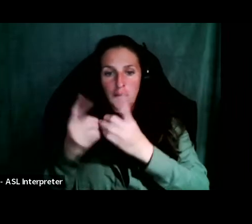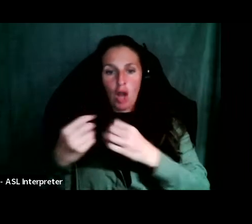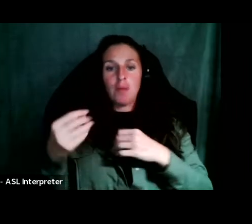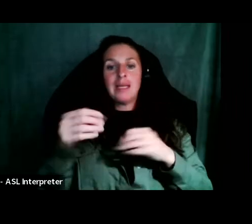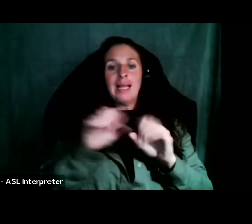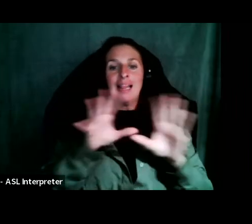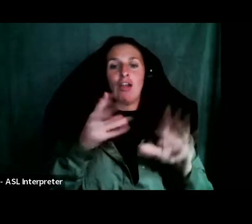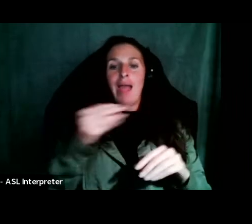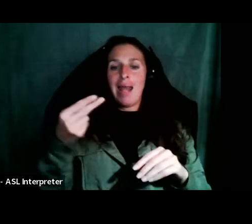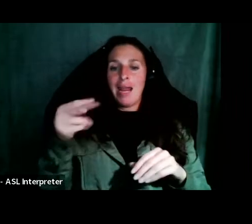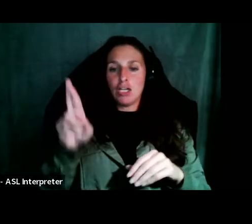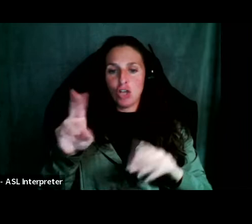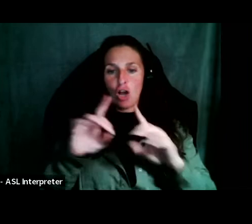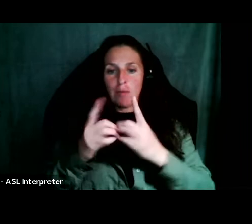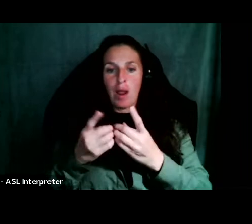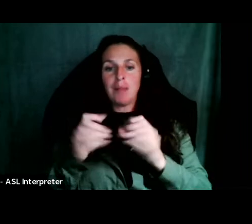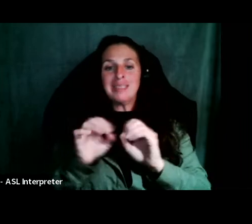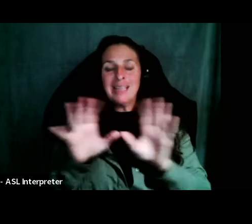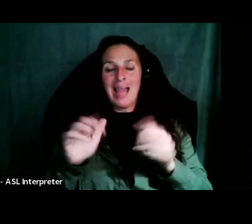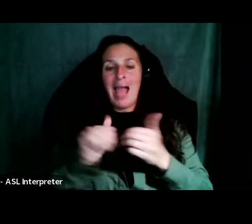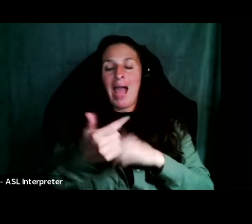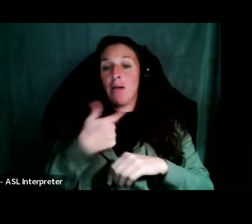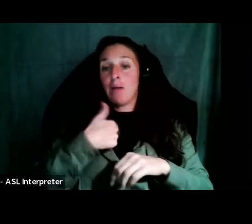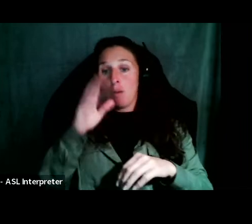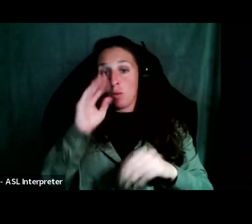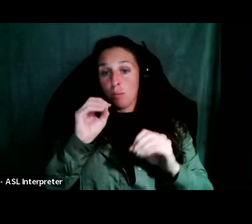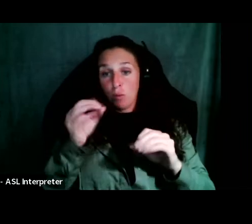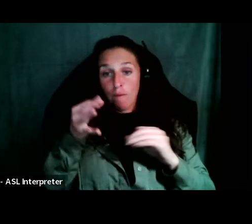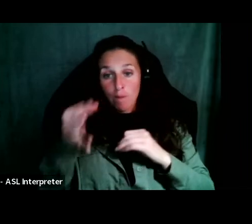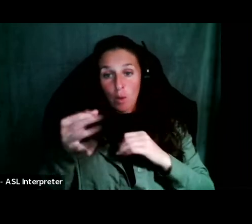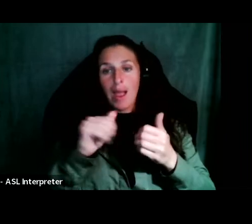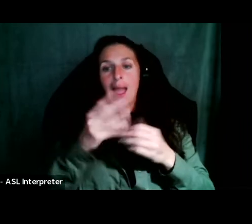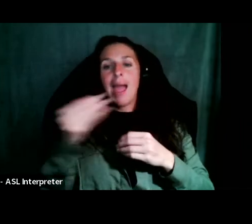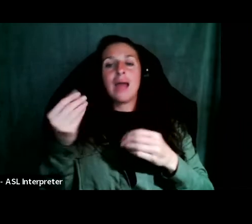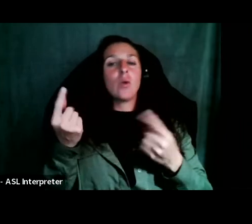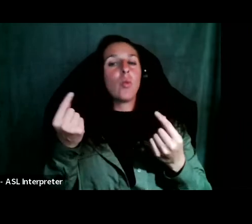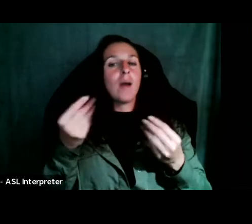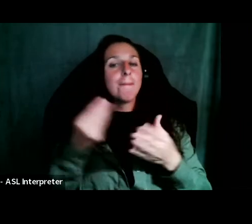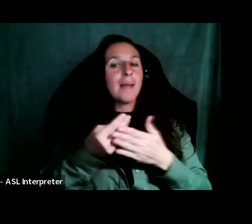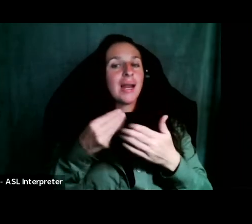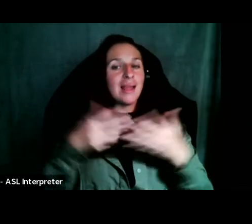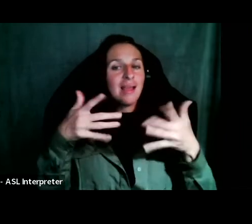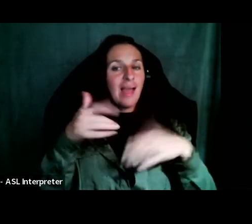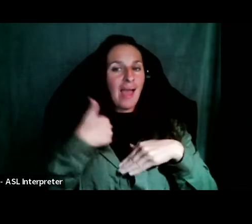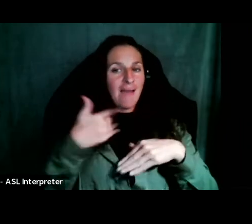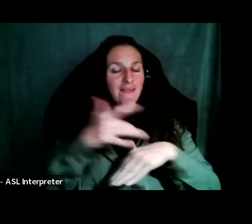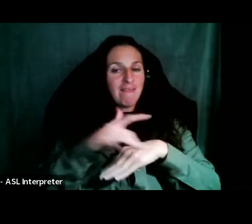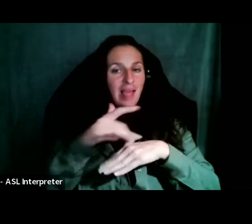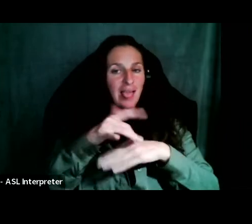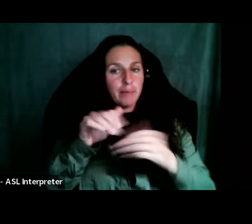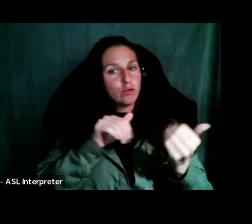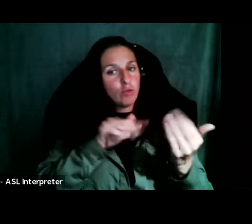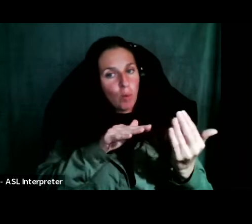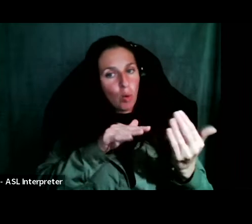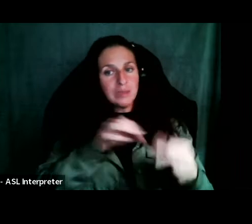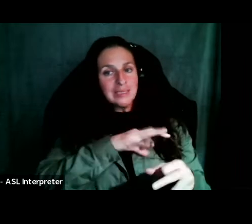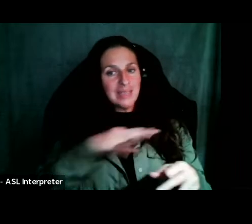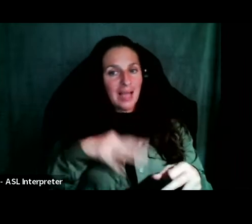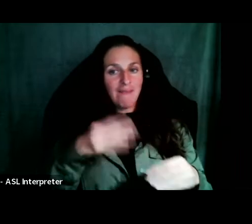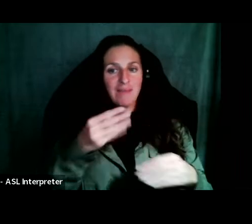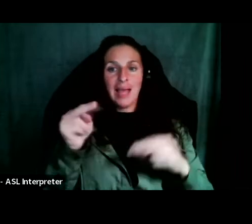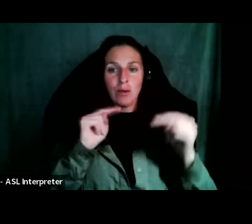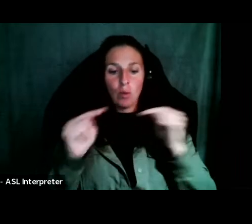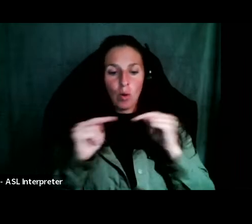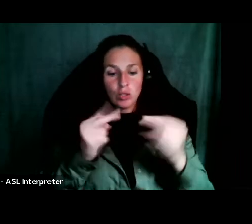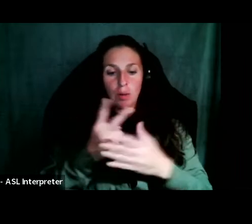very clear about how I'm going to move forward and what kind of monies we have available to approach staffing and negotiations, both which